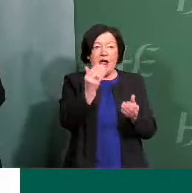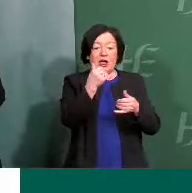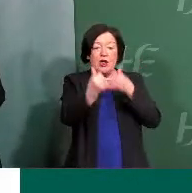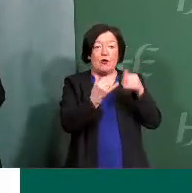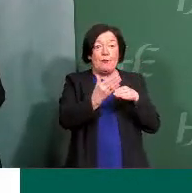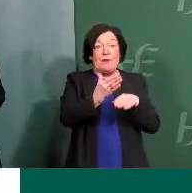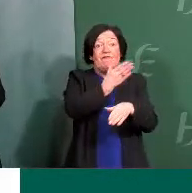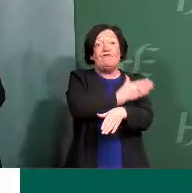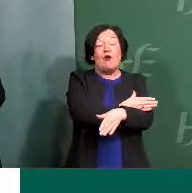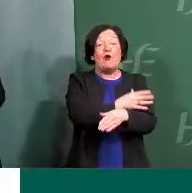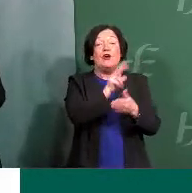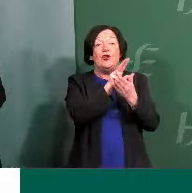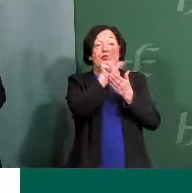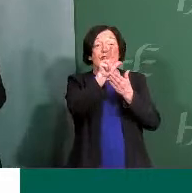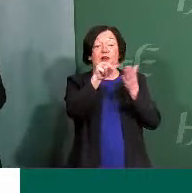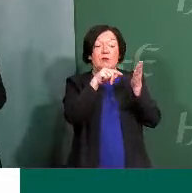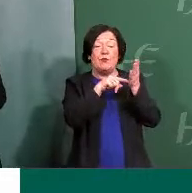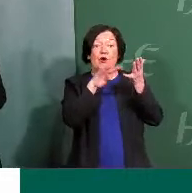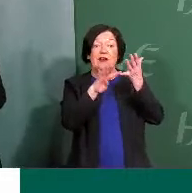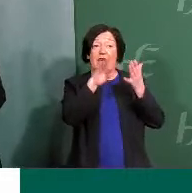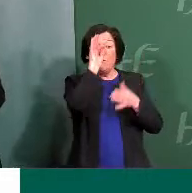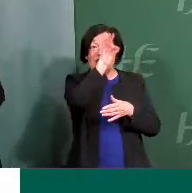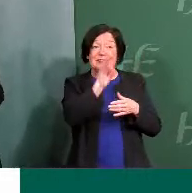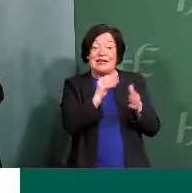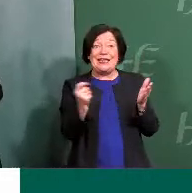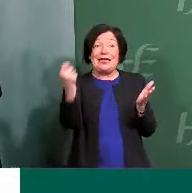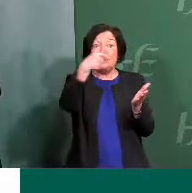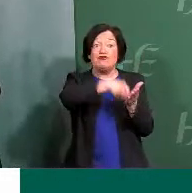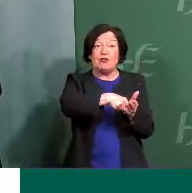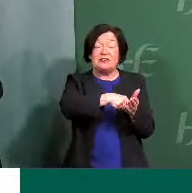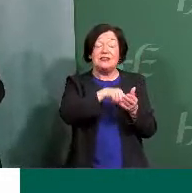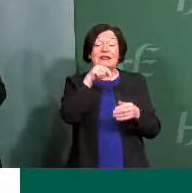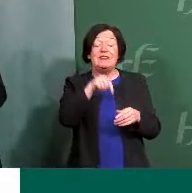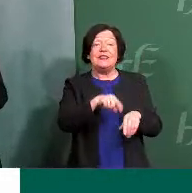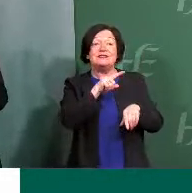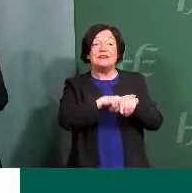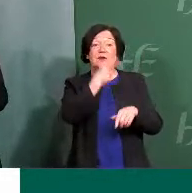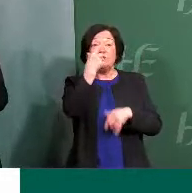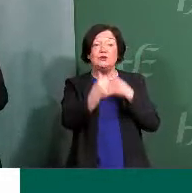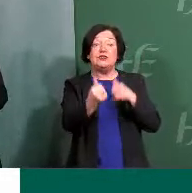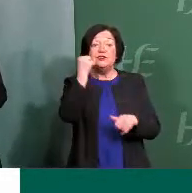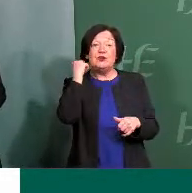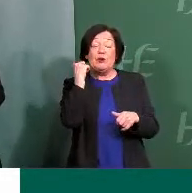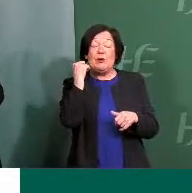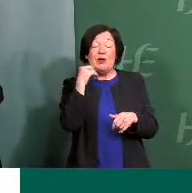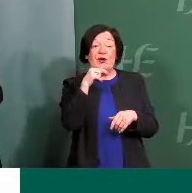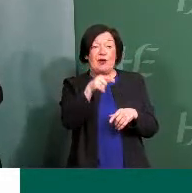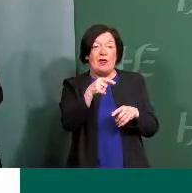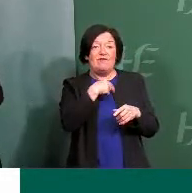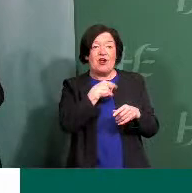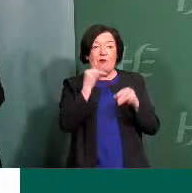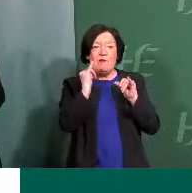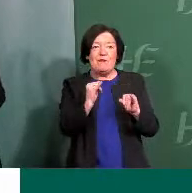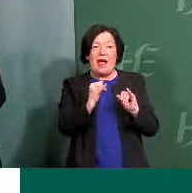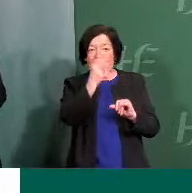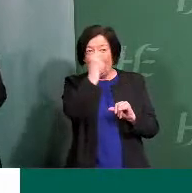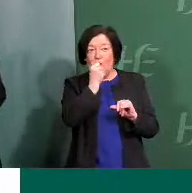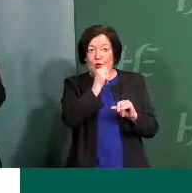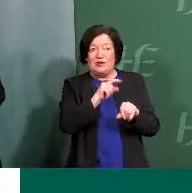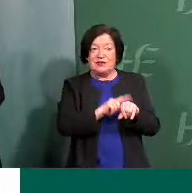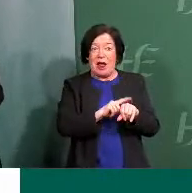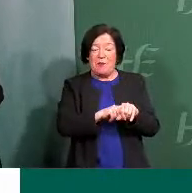year, 13.9% of an increase. And we have to remember that this time 2 years ago, we were dealing with a very bad flu